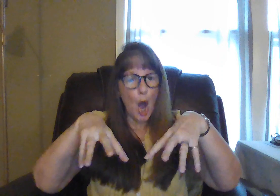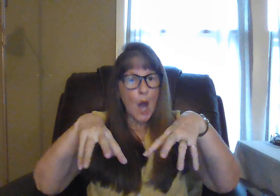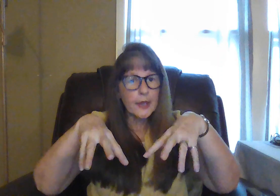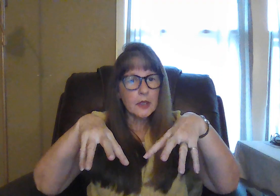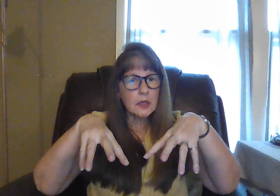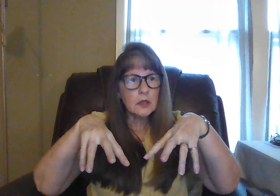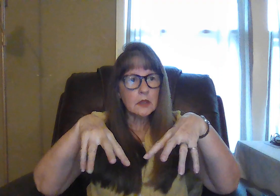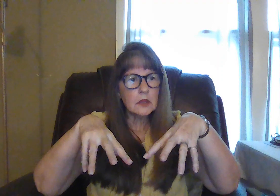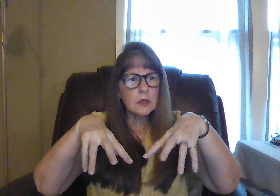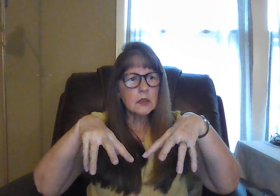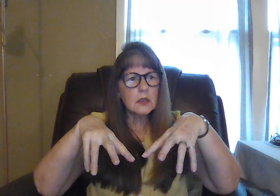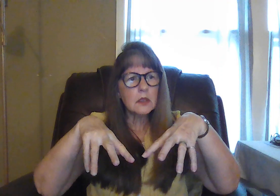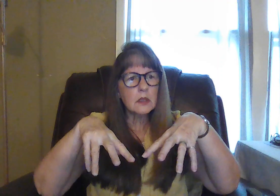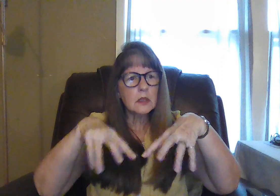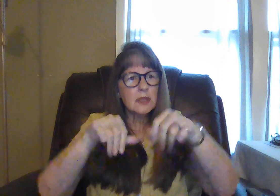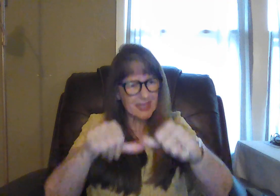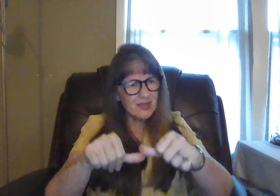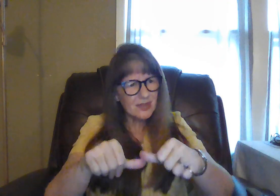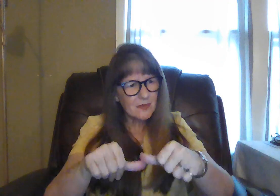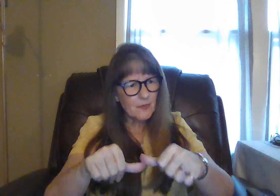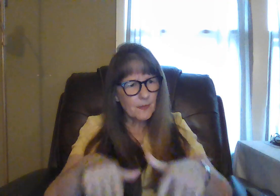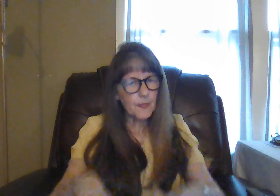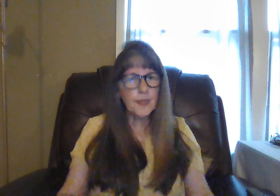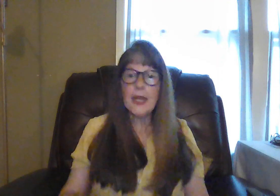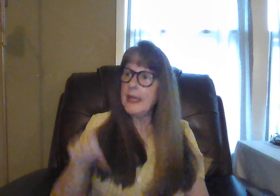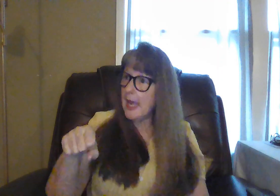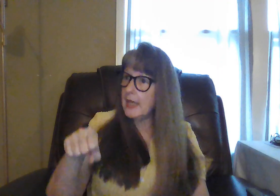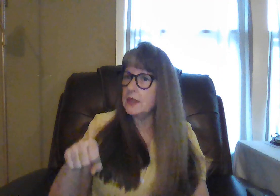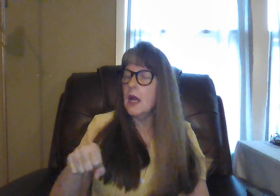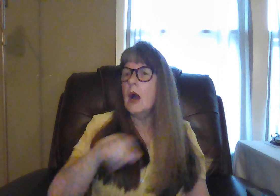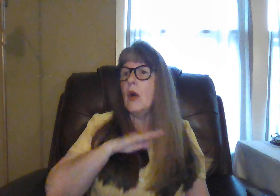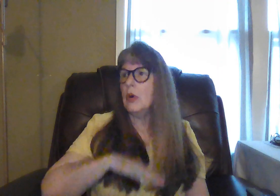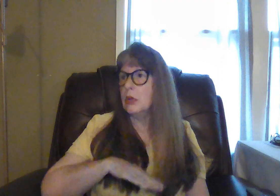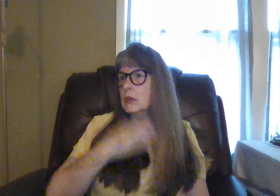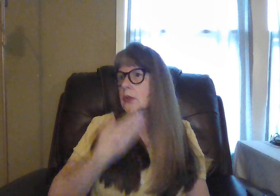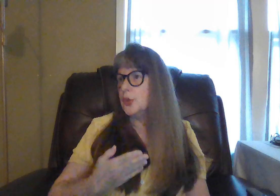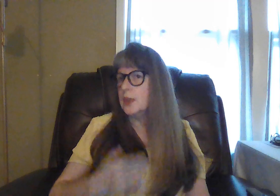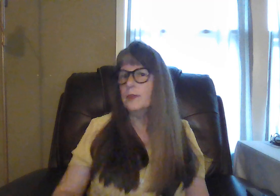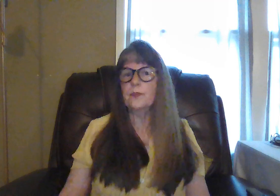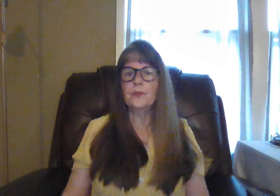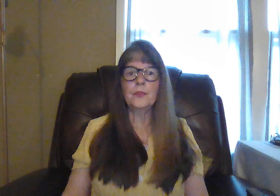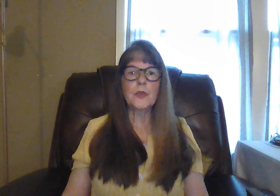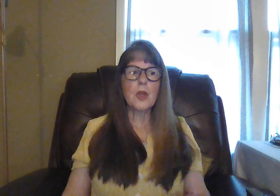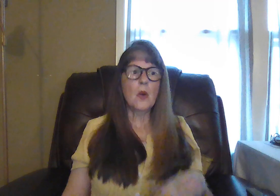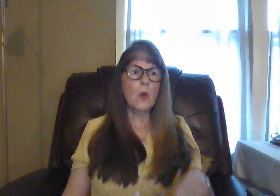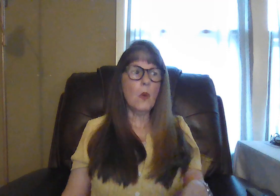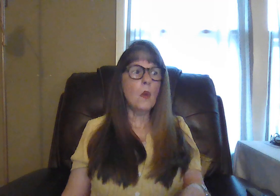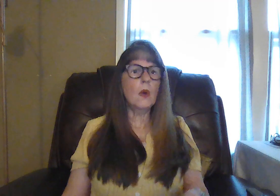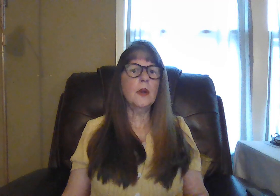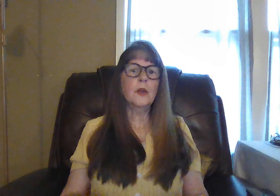on still? Yes. Oh, good. Or you